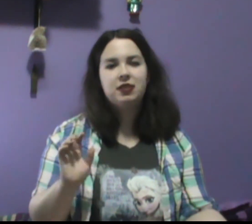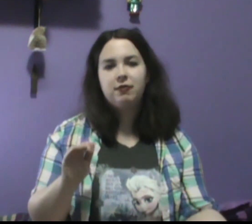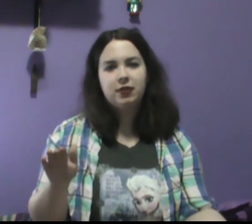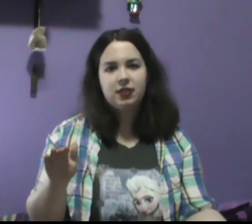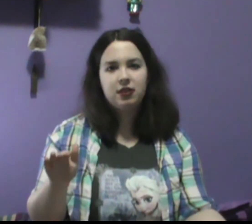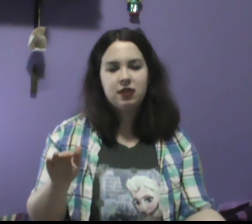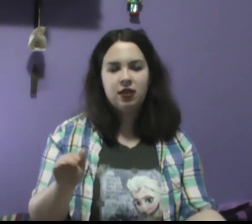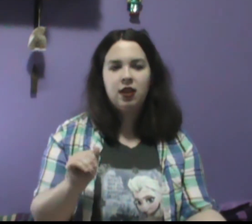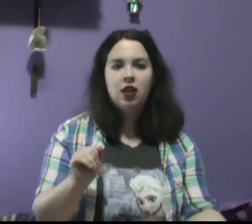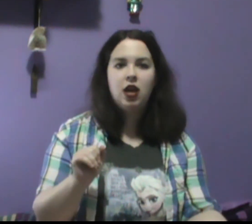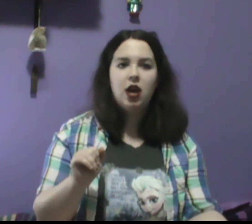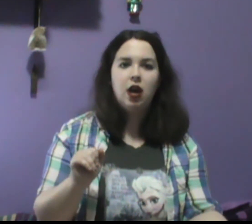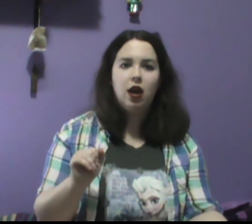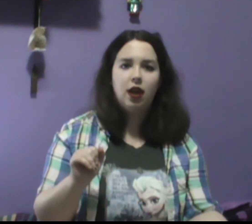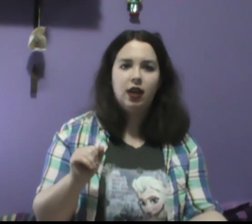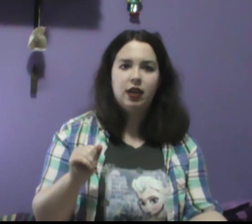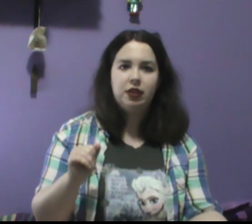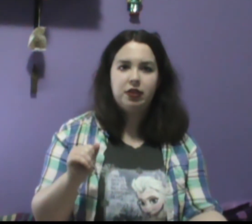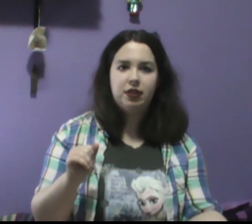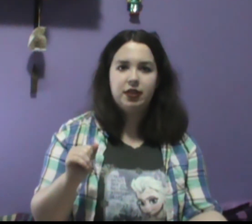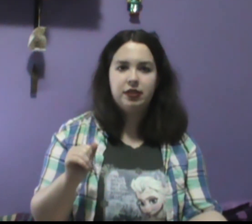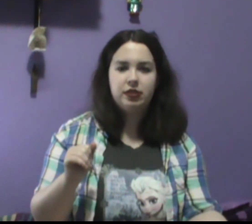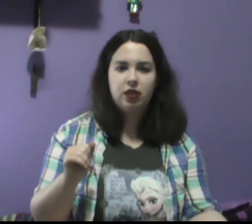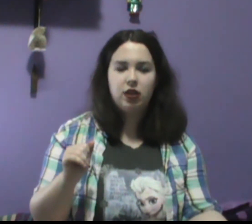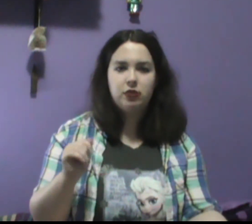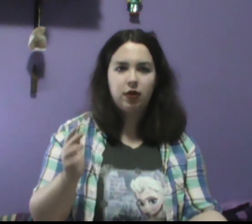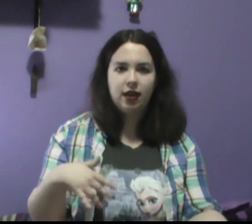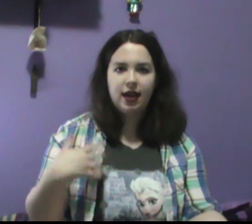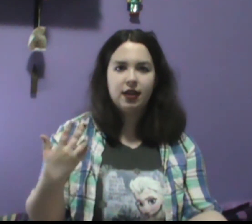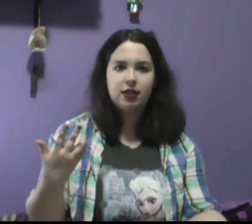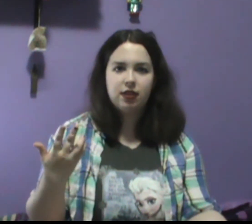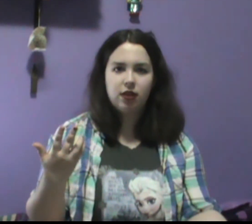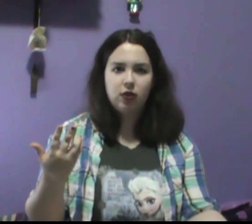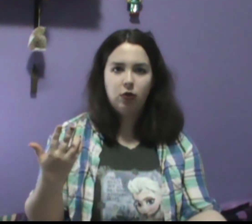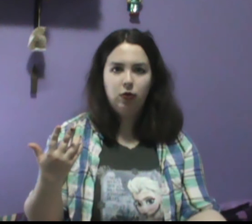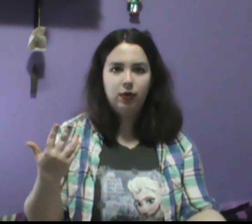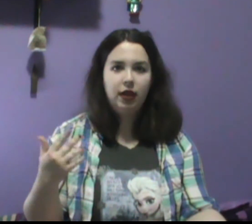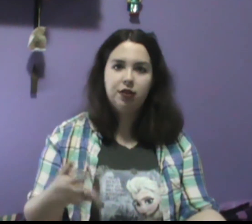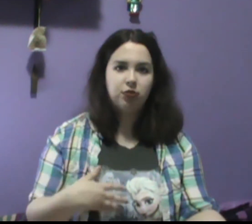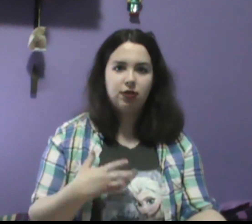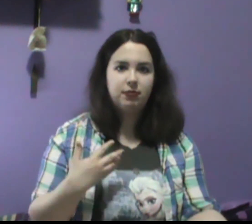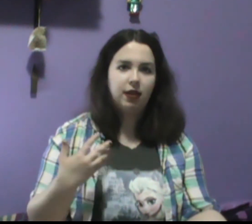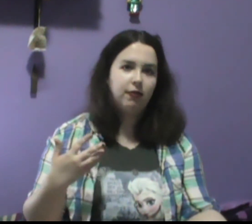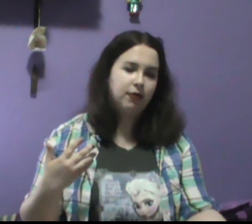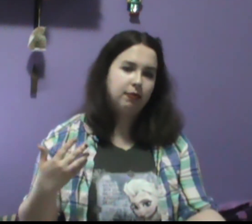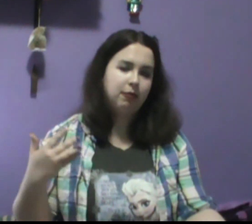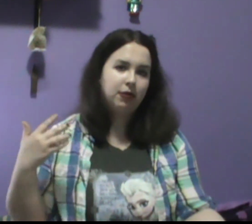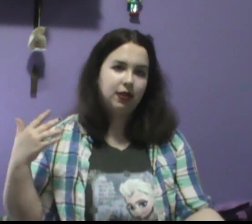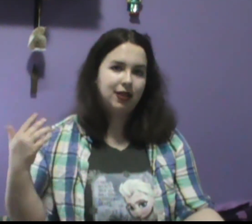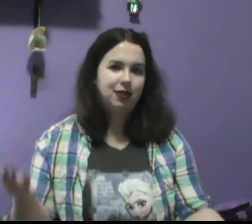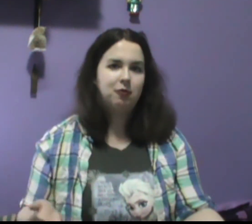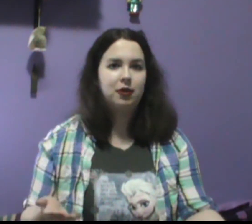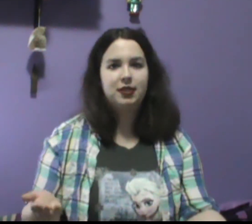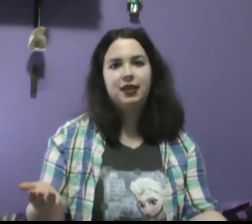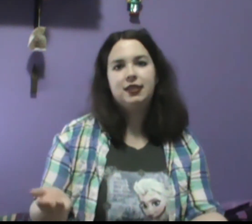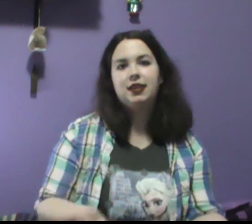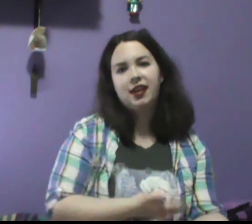a first year. And this drug addict who injures himself to be able to get the drugs he needs to get